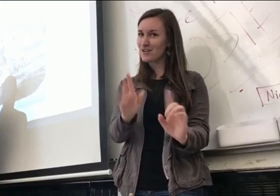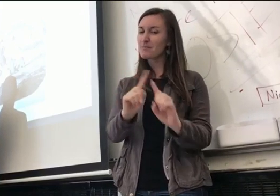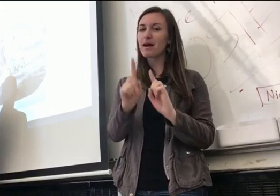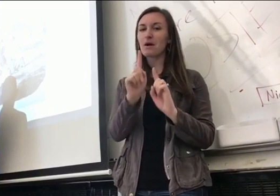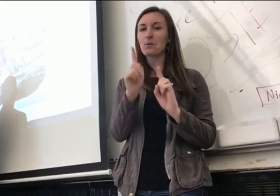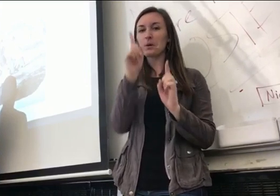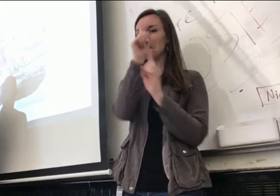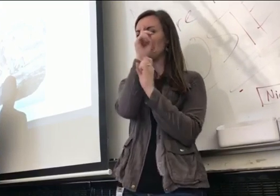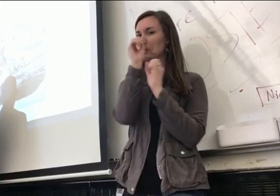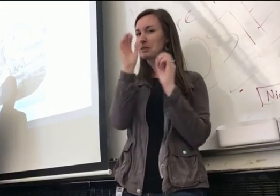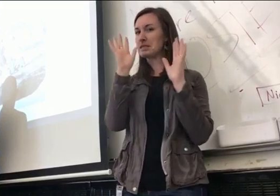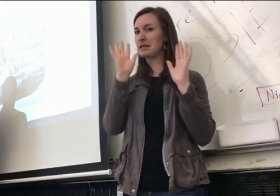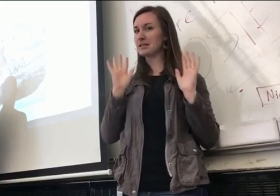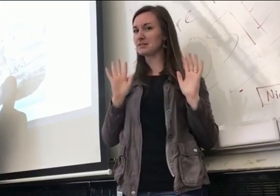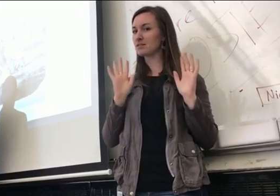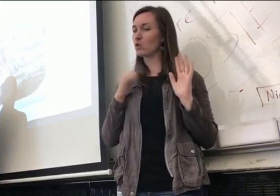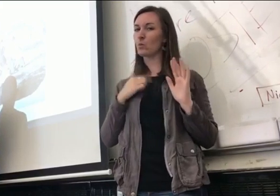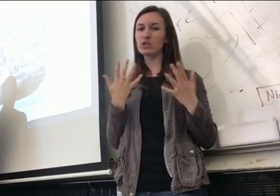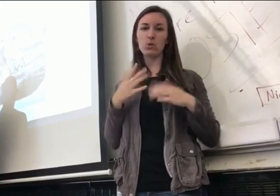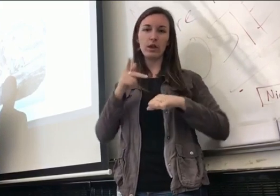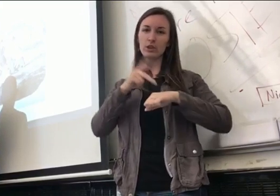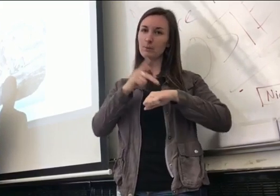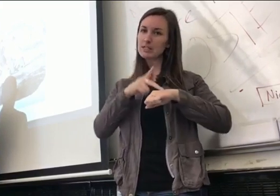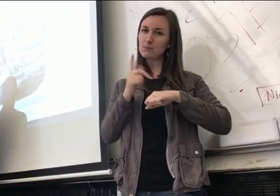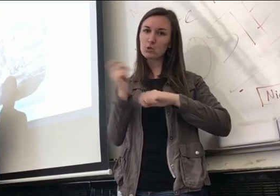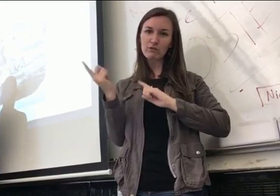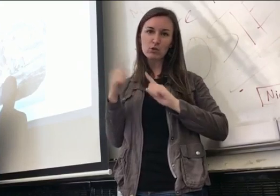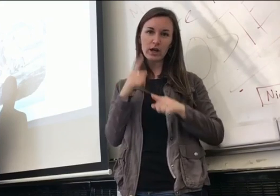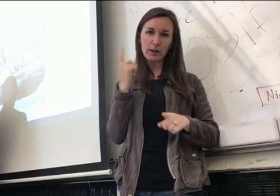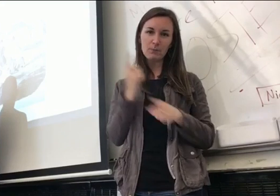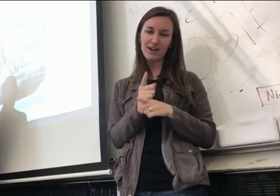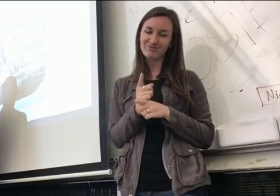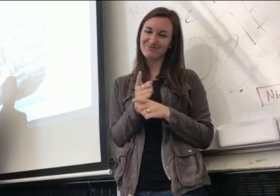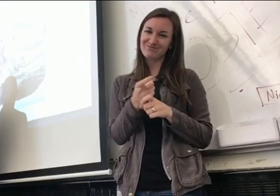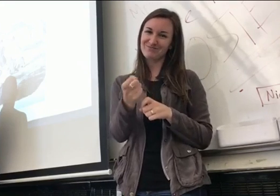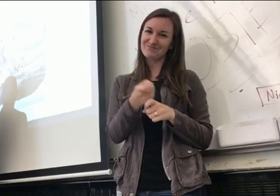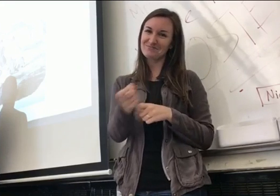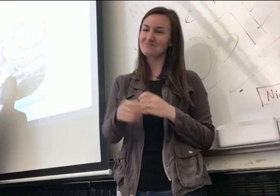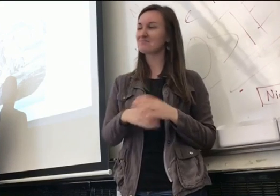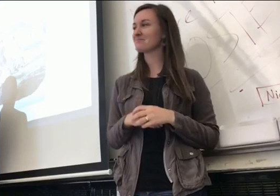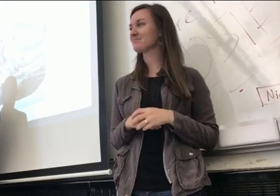pretending here, okay? We don't want to get Mr. Bingham in here. That would be bad. All right.